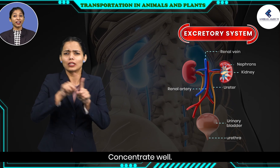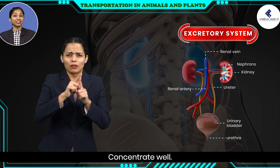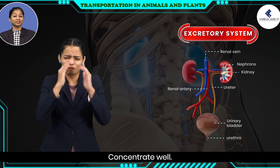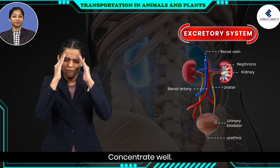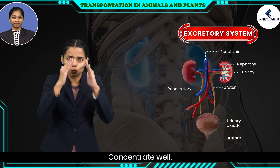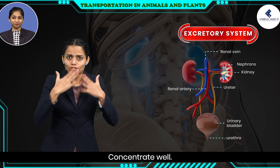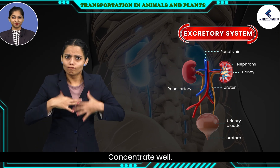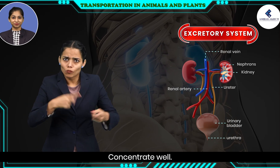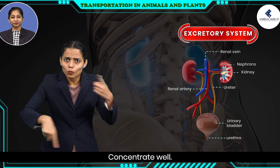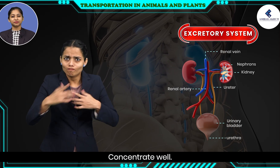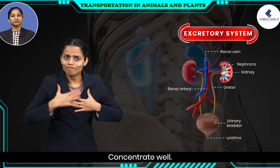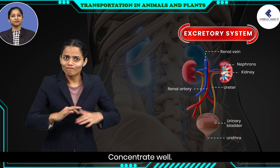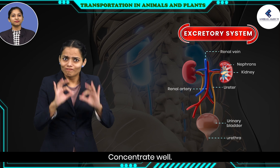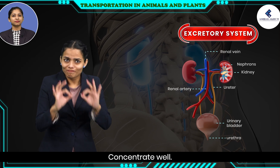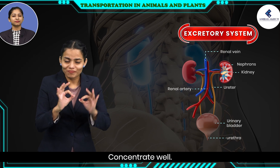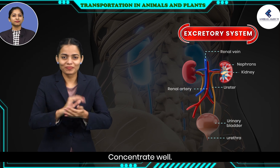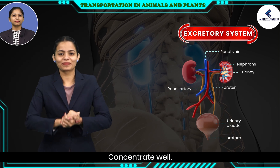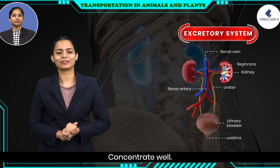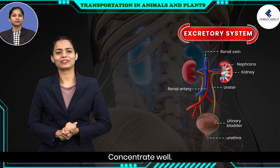Concentrate well.